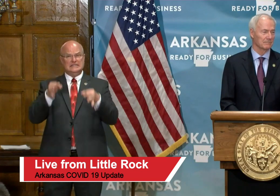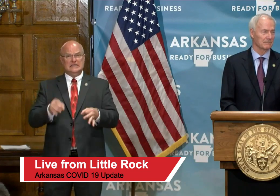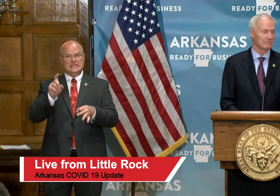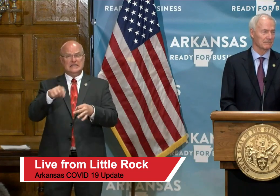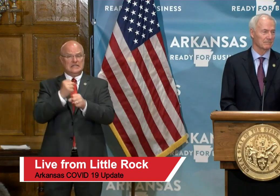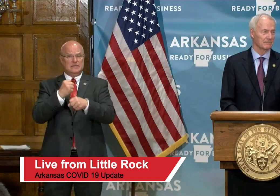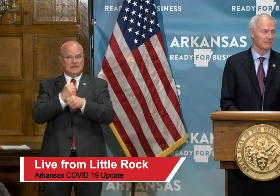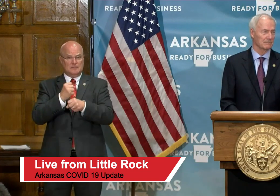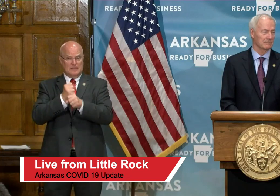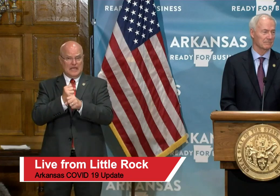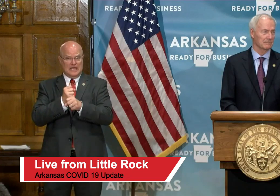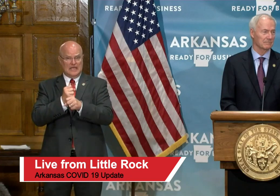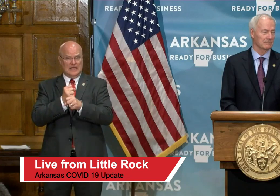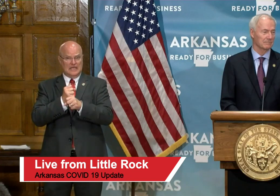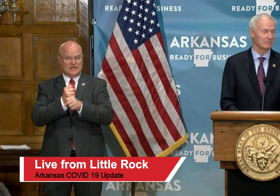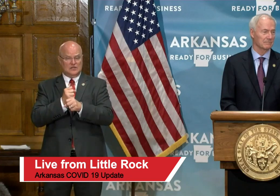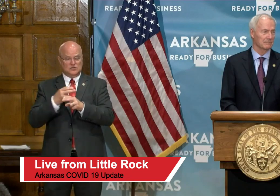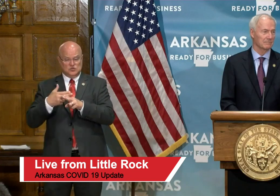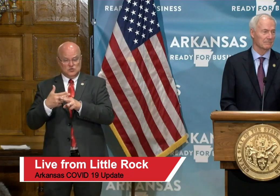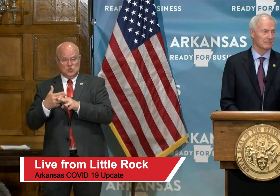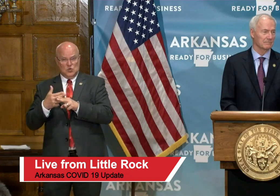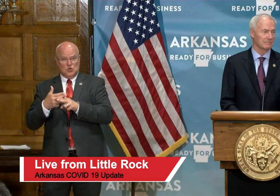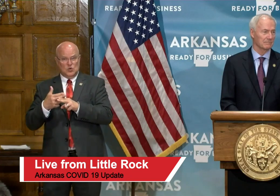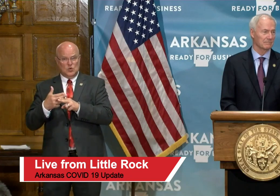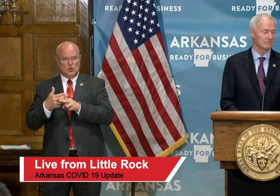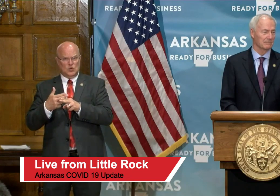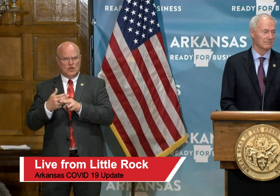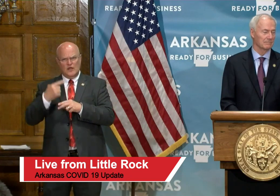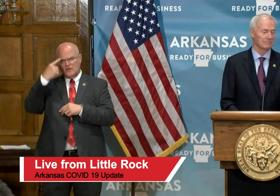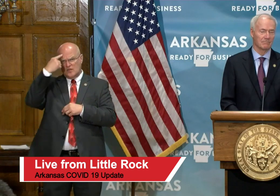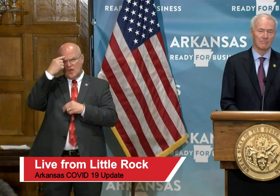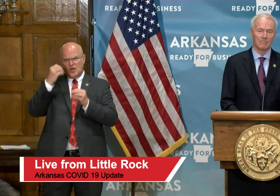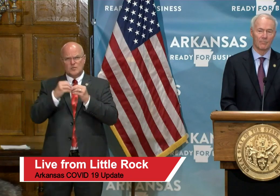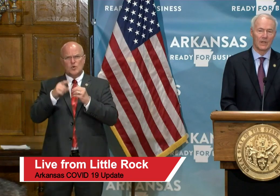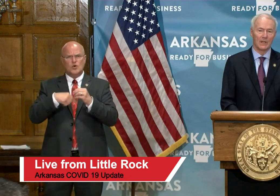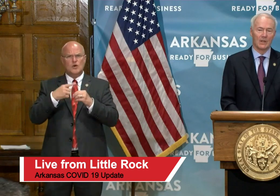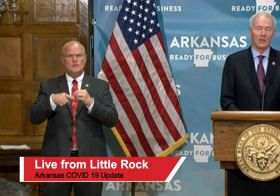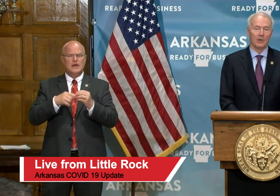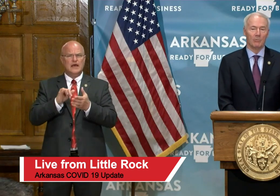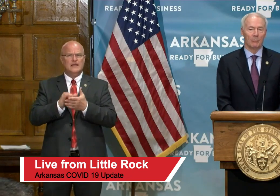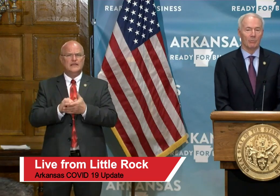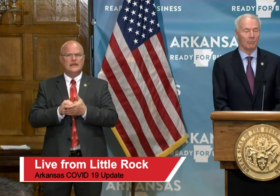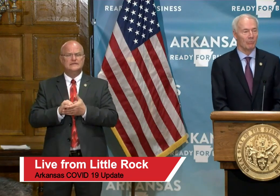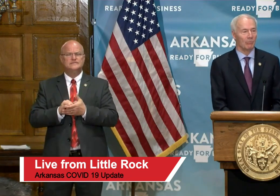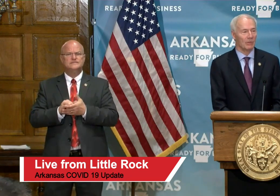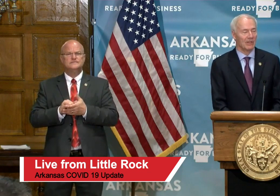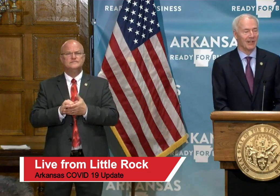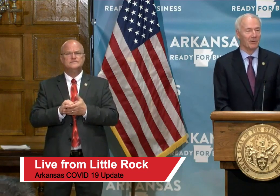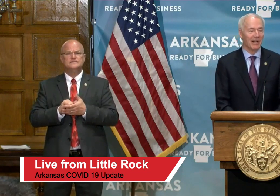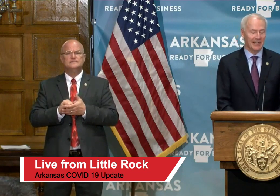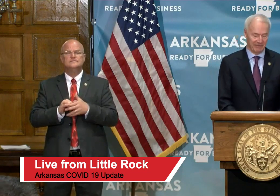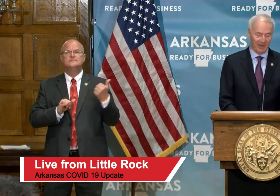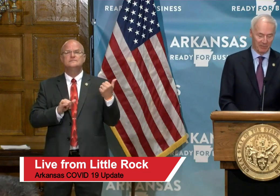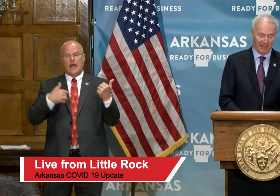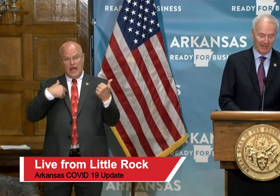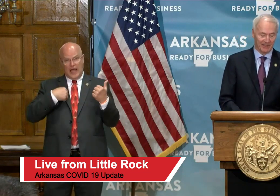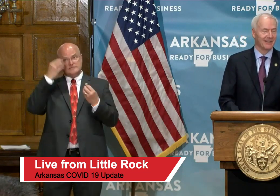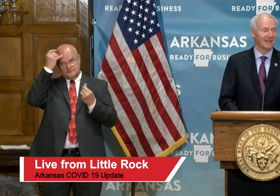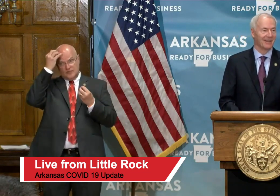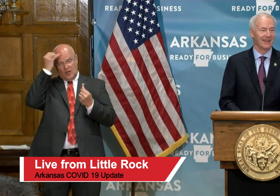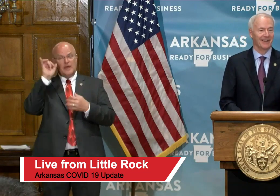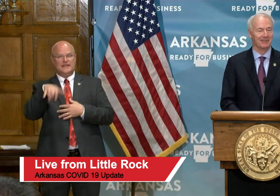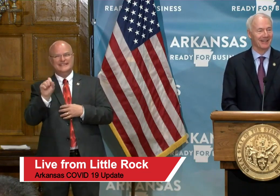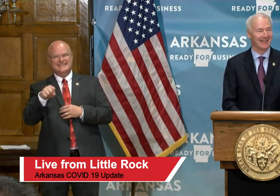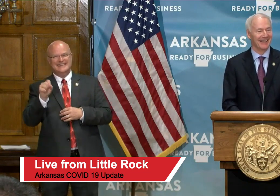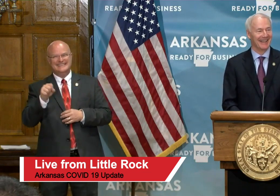that needs to be made fairly soon. Have you thought any more about that? Well, I have thought about